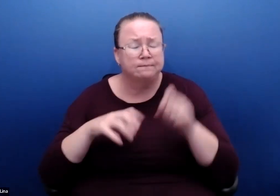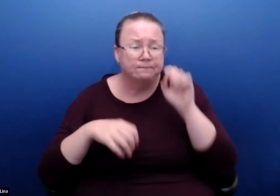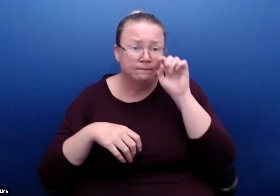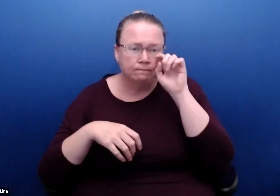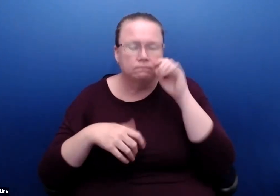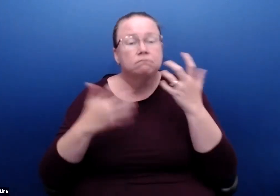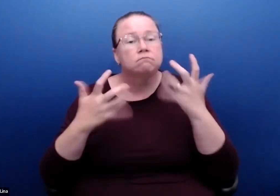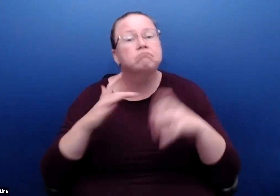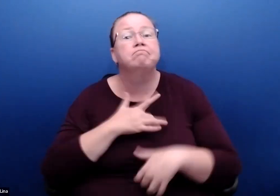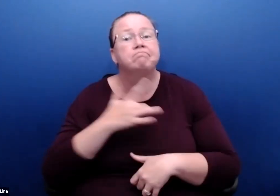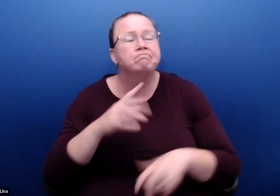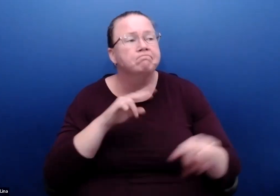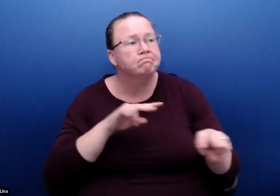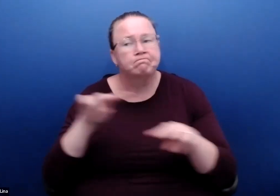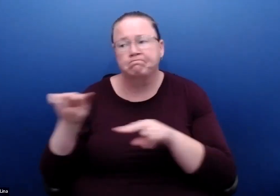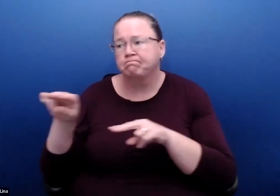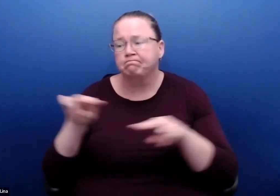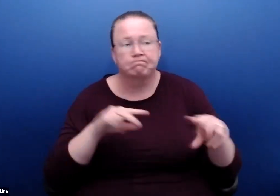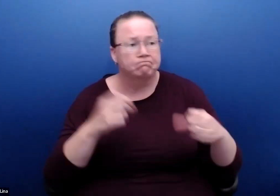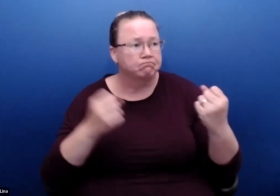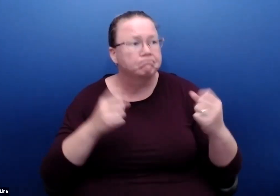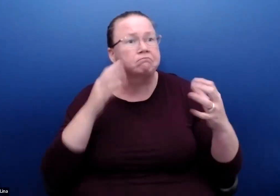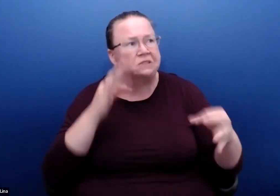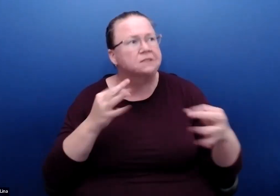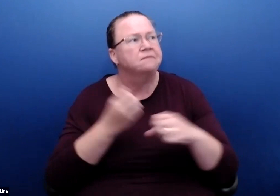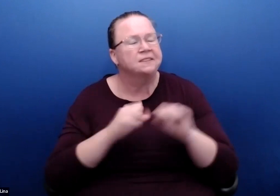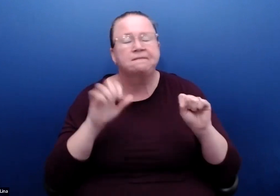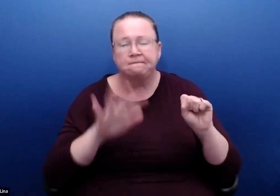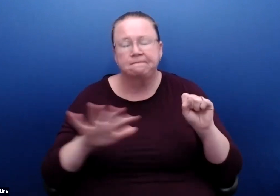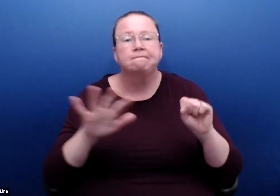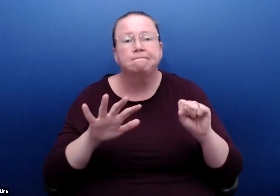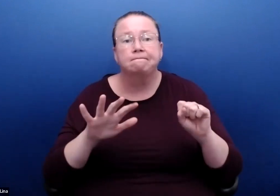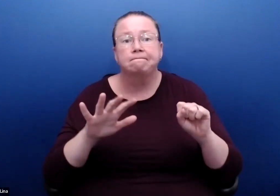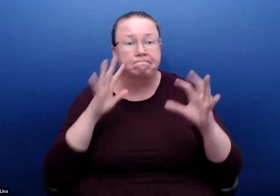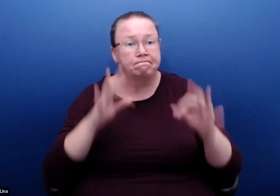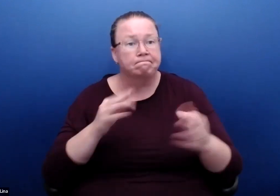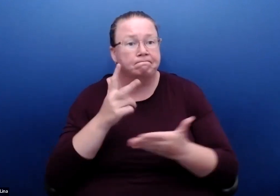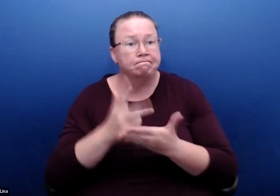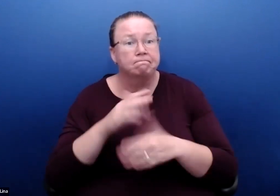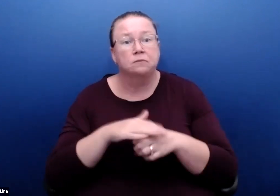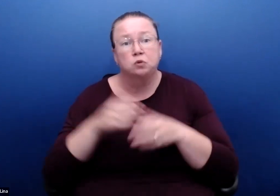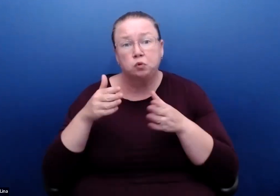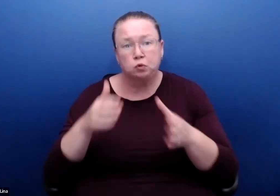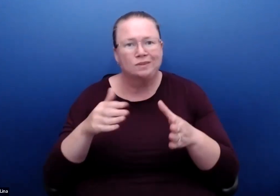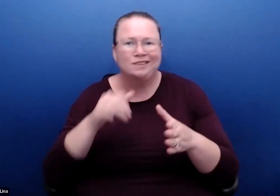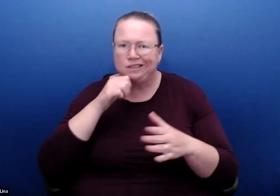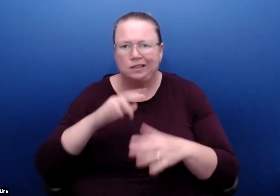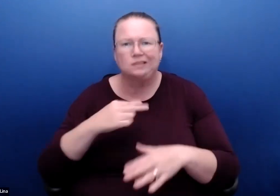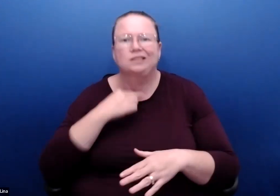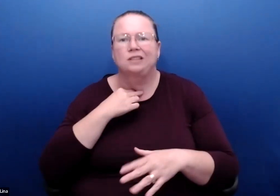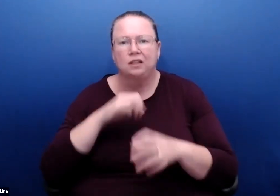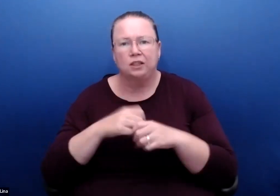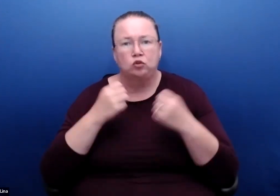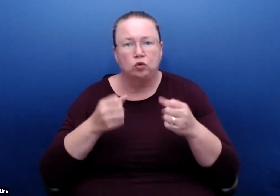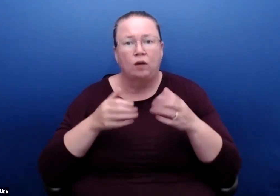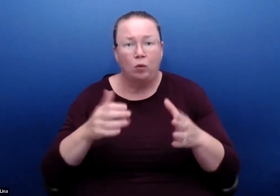After doing my usual scan from the car, I decided it looked safe. I chose a parking spot on the street so I wouldn't be blocked in a driveway if I